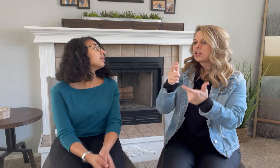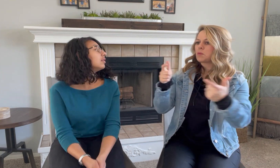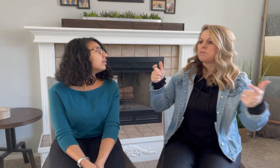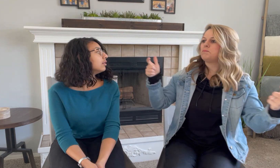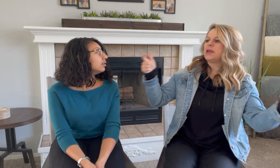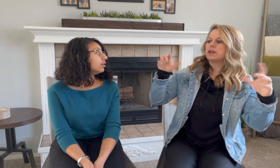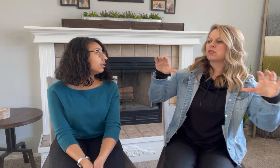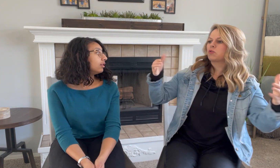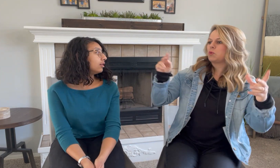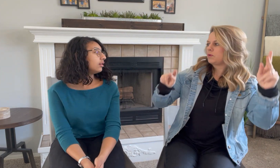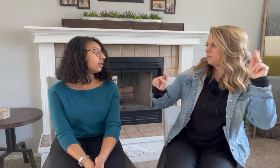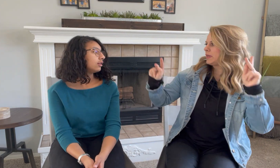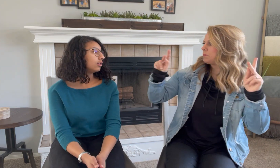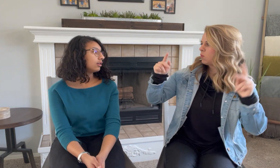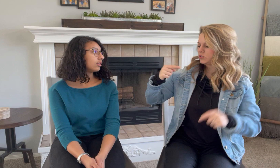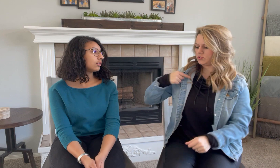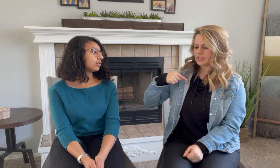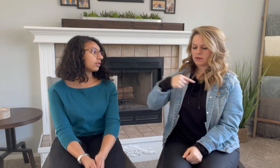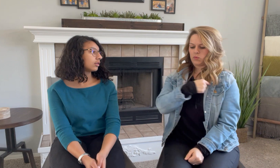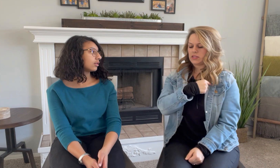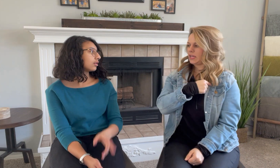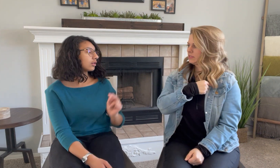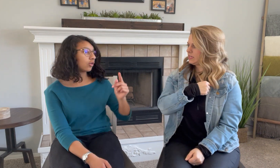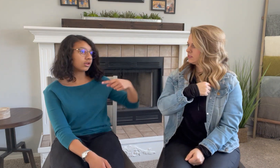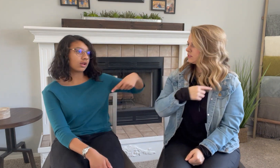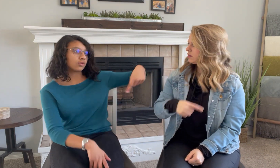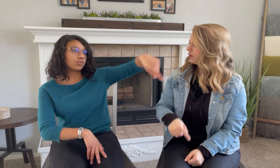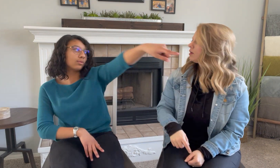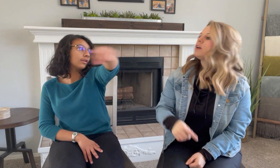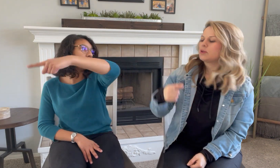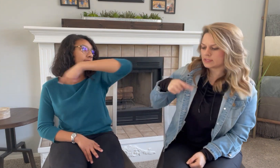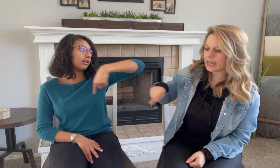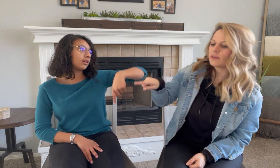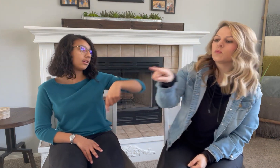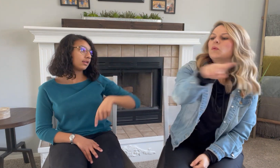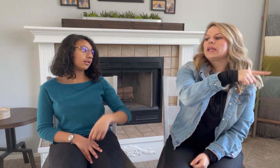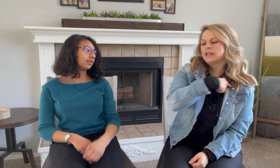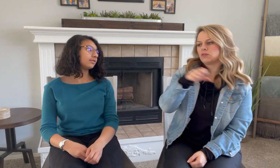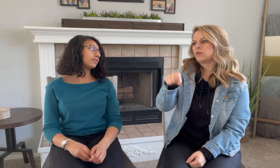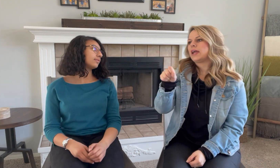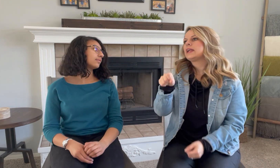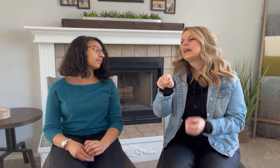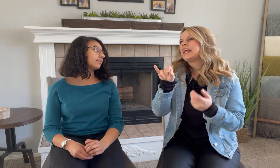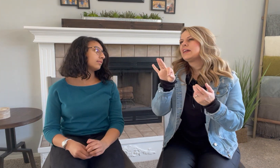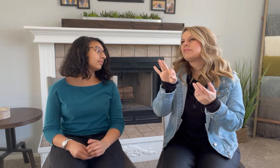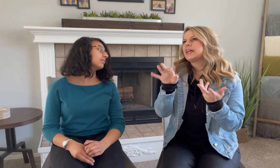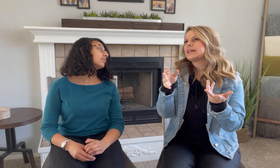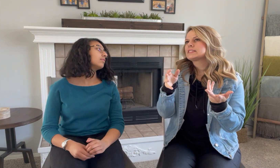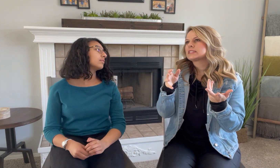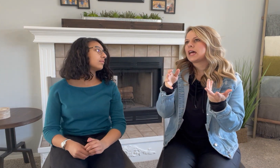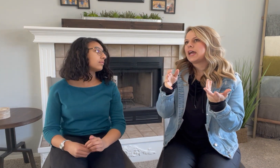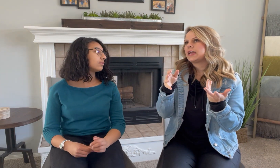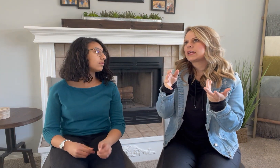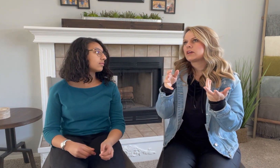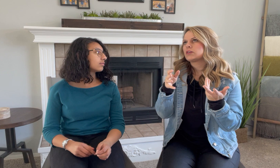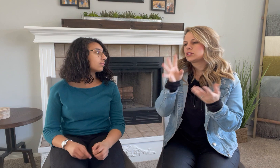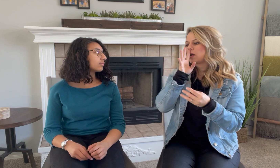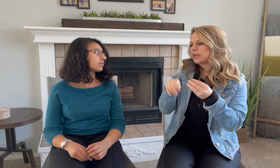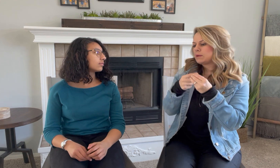a big group of people, would you sign we like this? You would sign we, right. If it's like you're talking